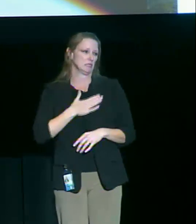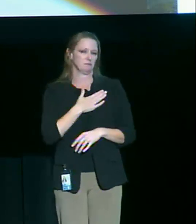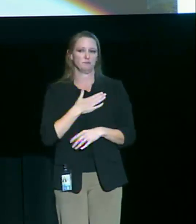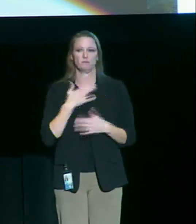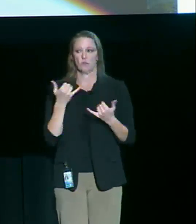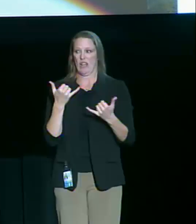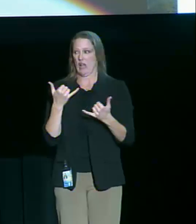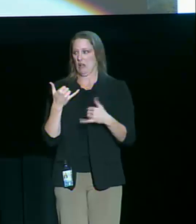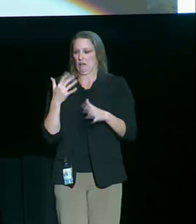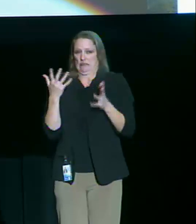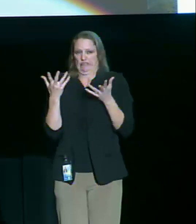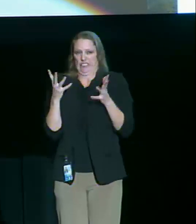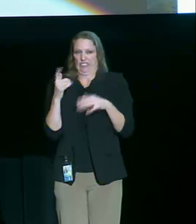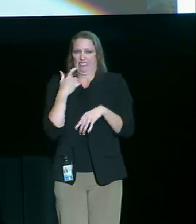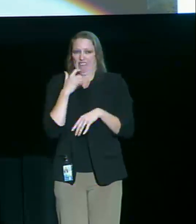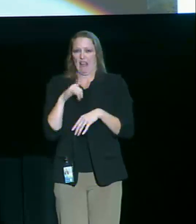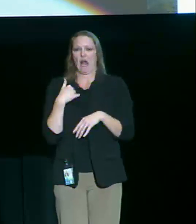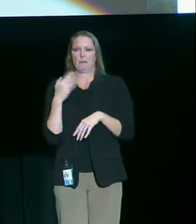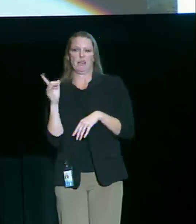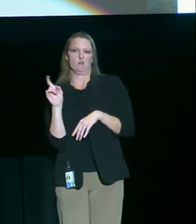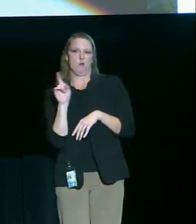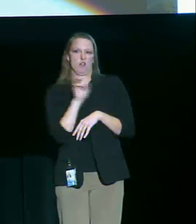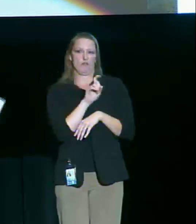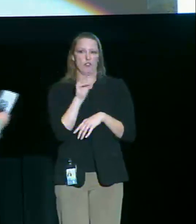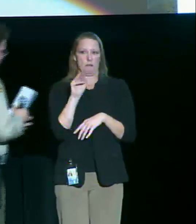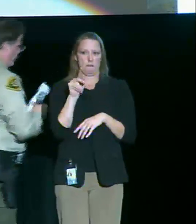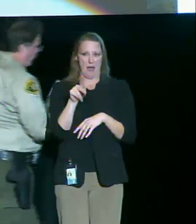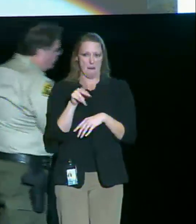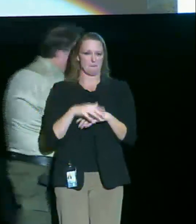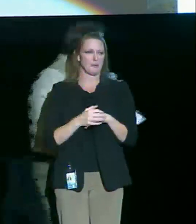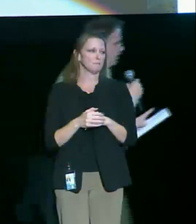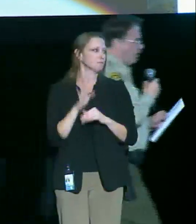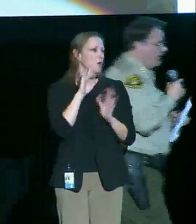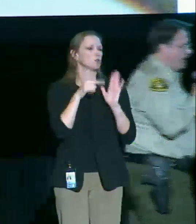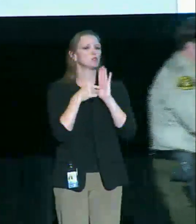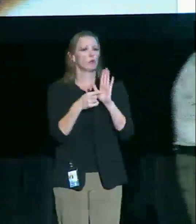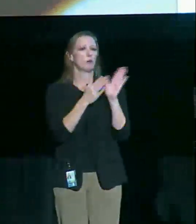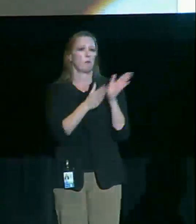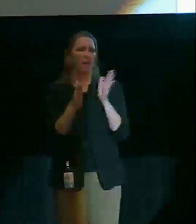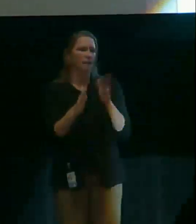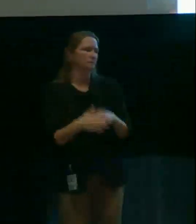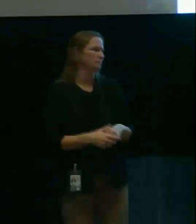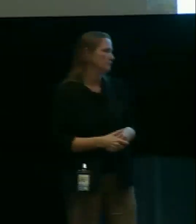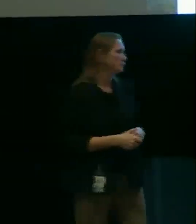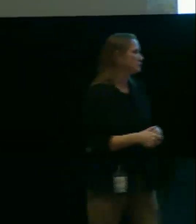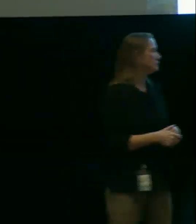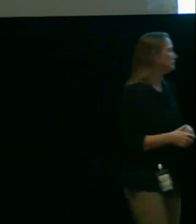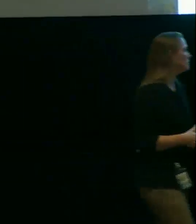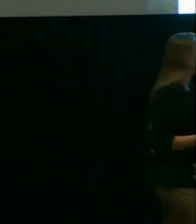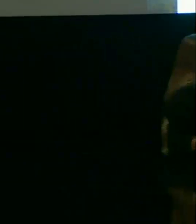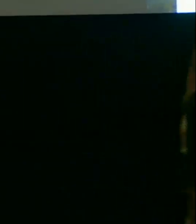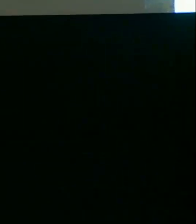take this, if I can pull it off here, and walk over to this map and show you what our plan is.